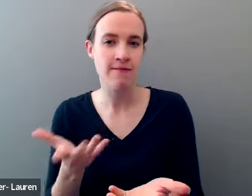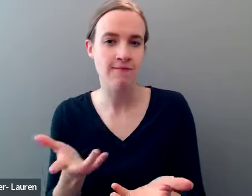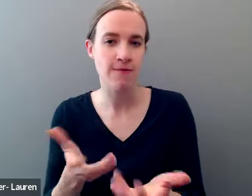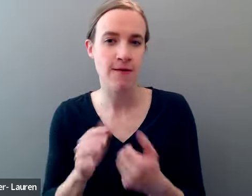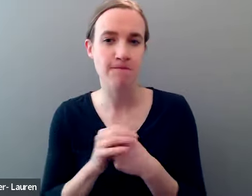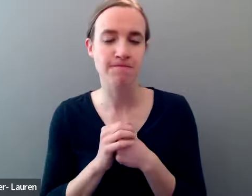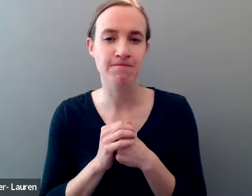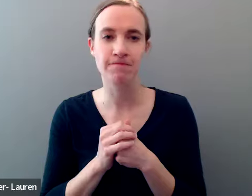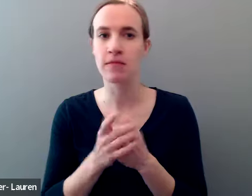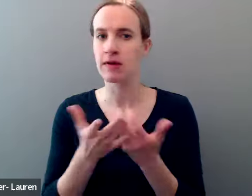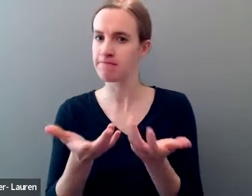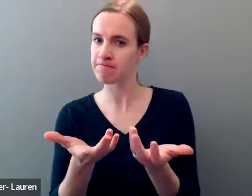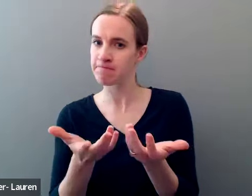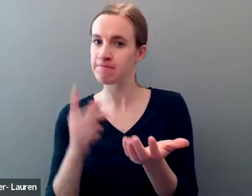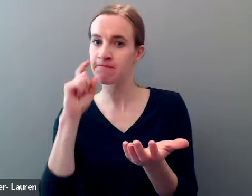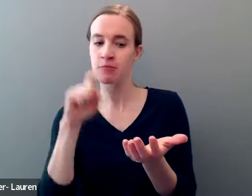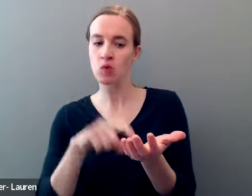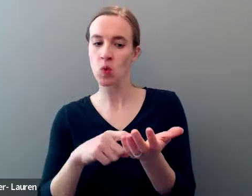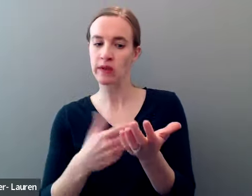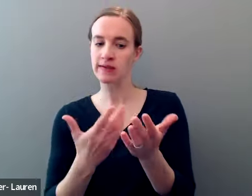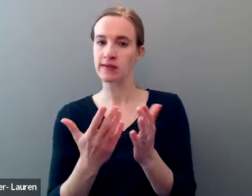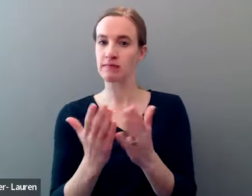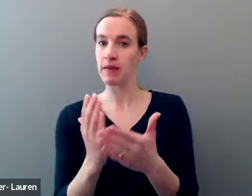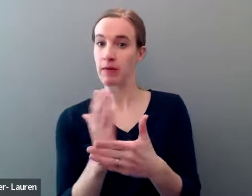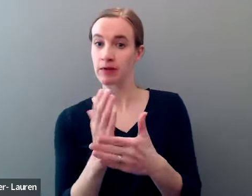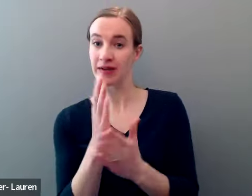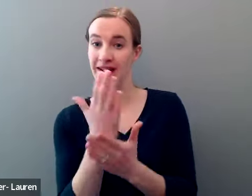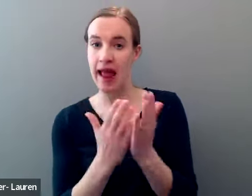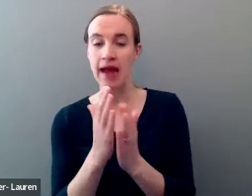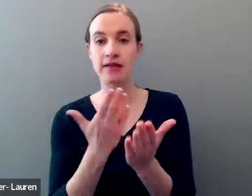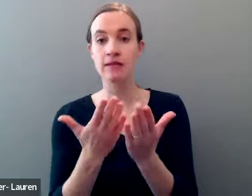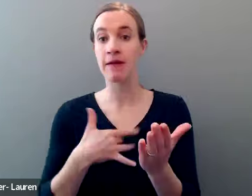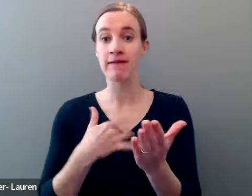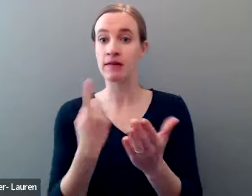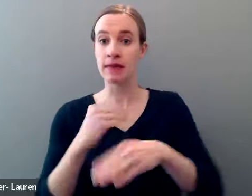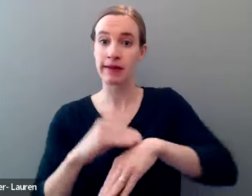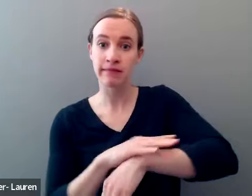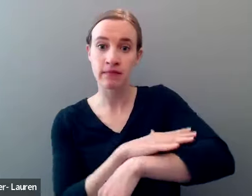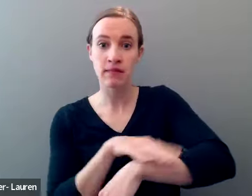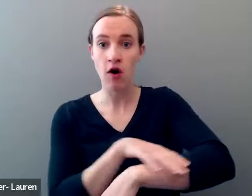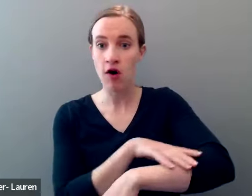Noticing what happened between your hands, maybe up your arms.